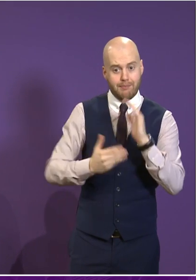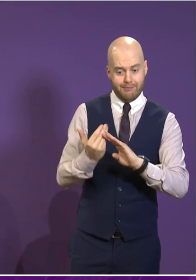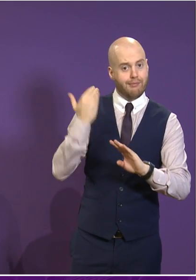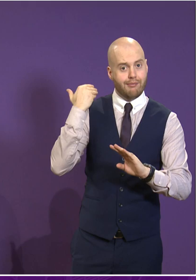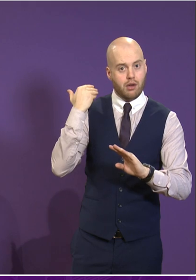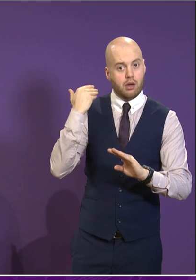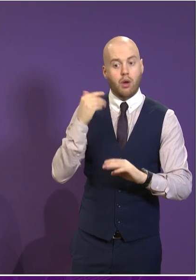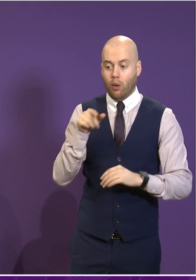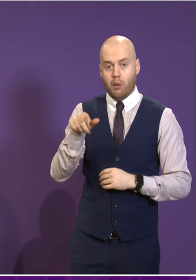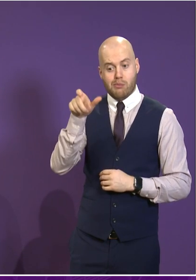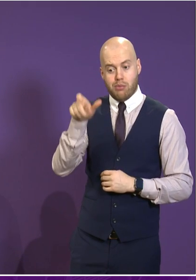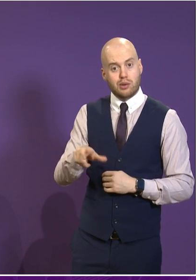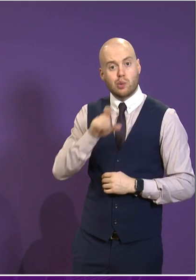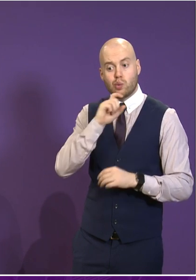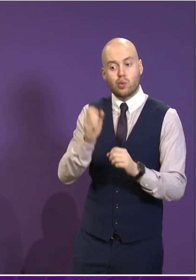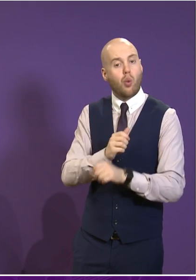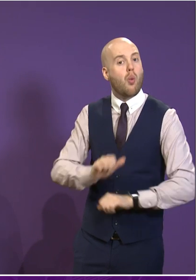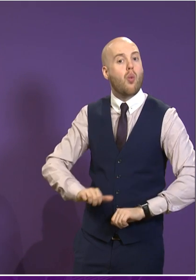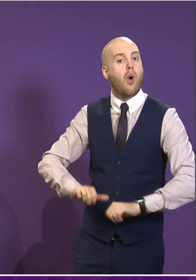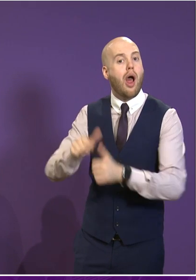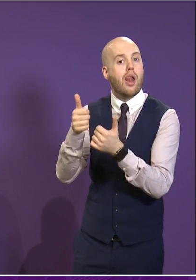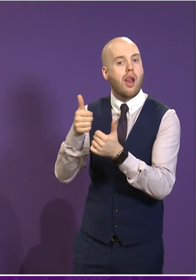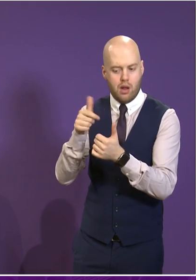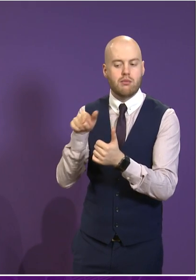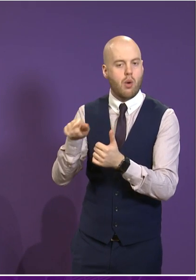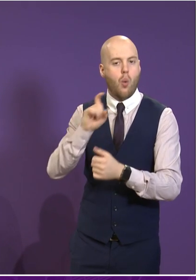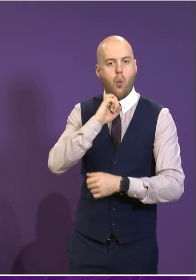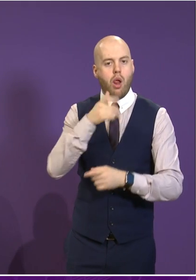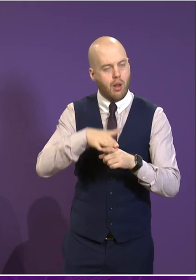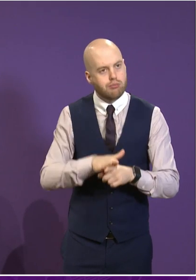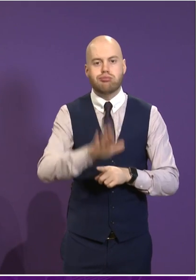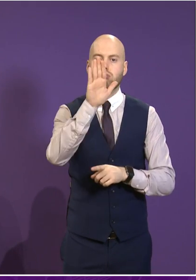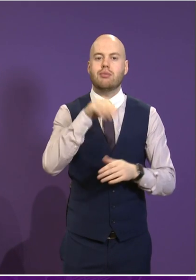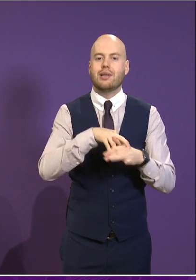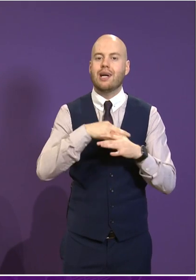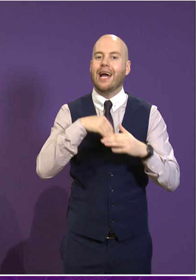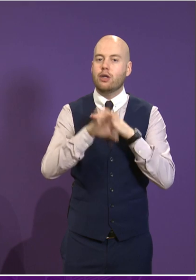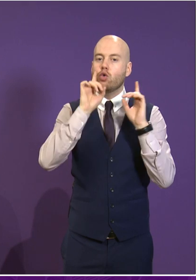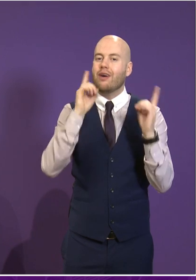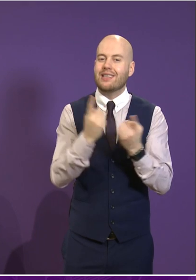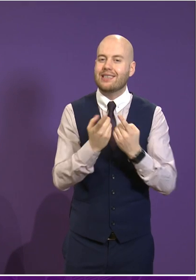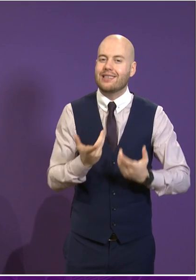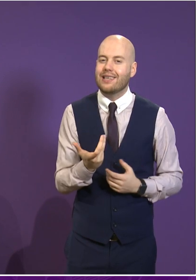who's done that well from that school is likely to thrive at university. When it's based on evidence,